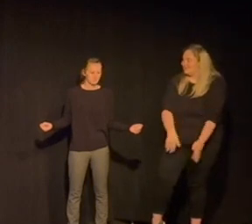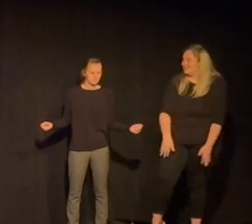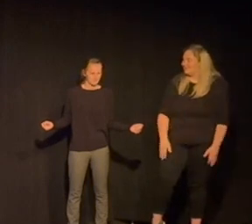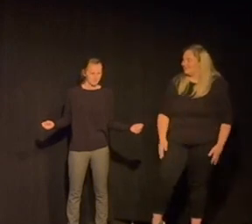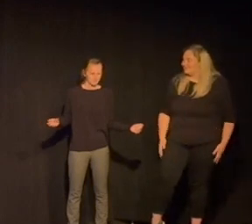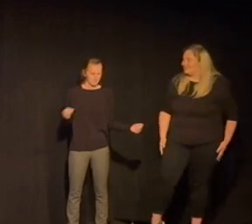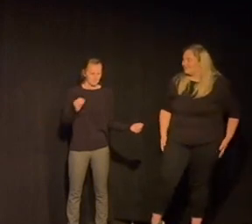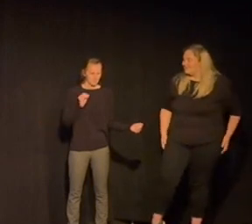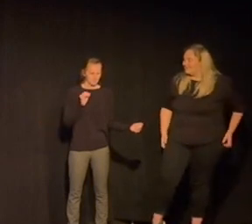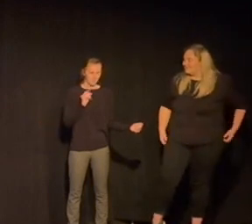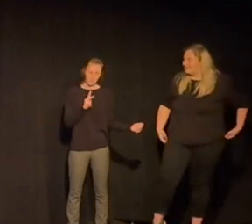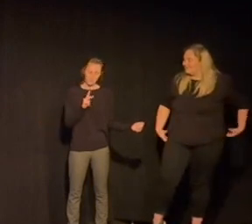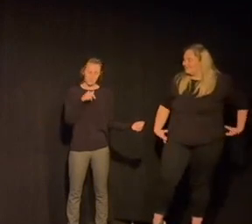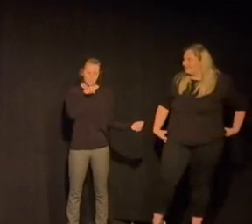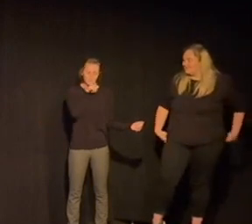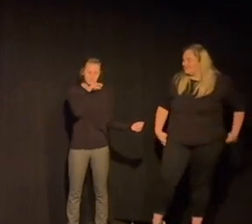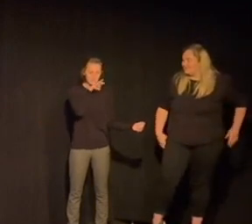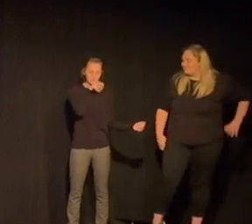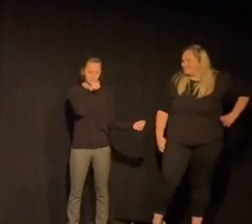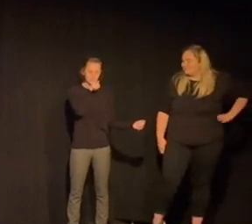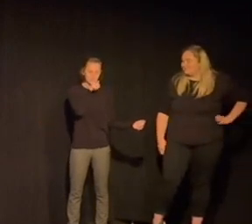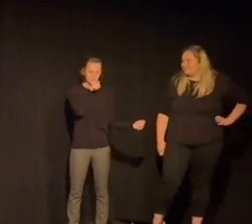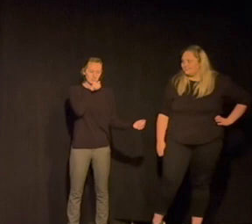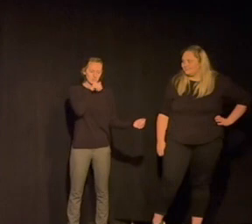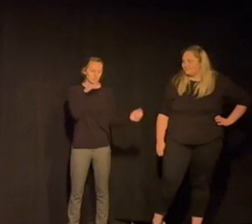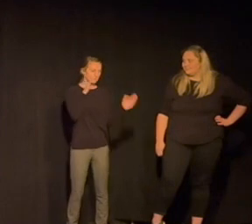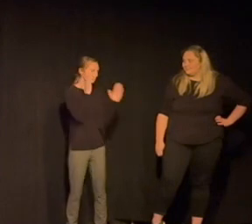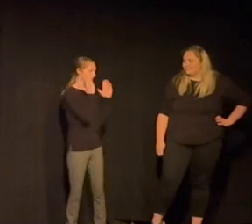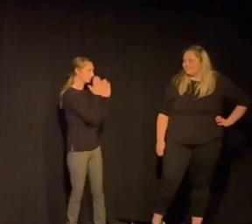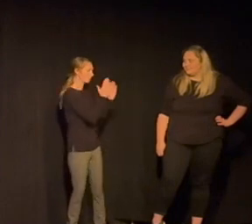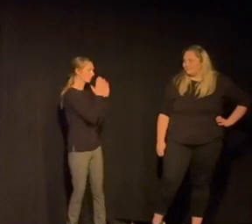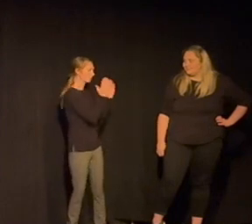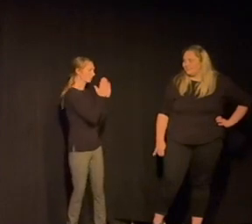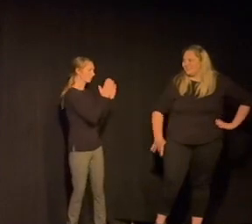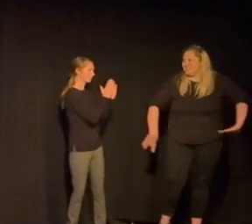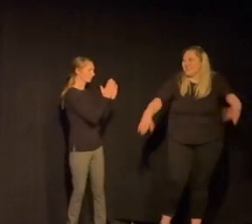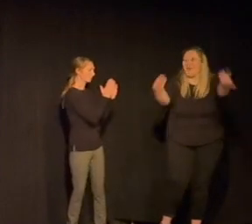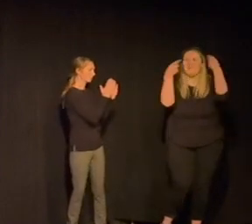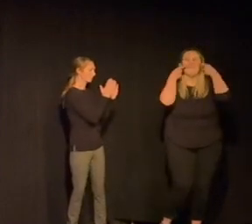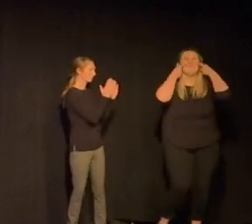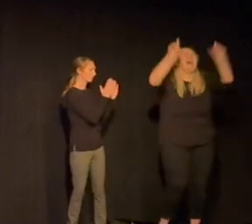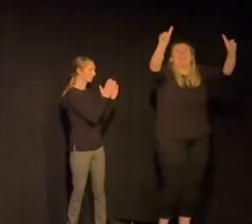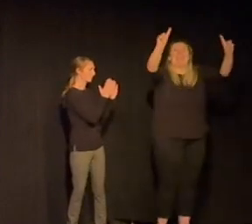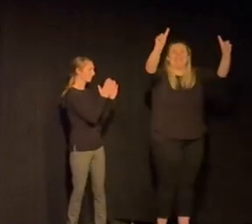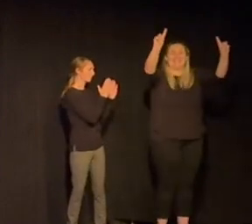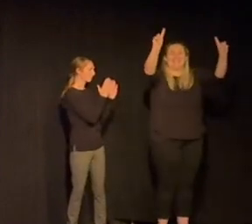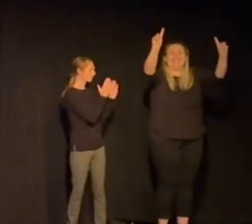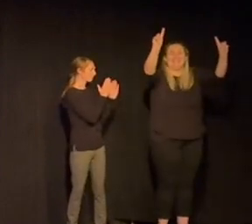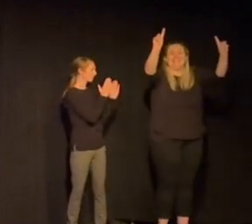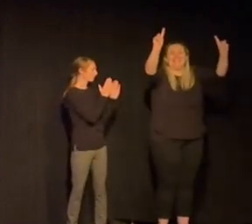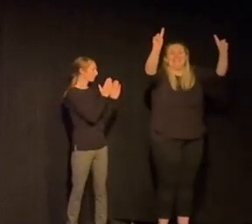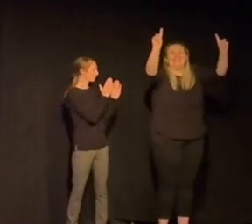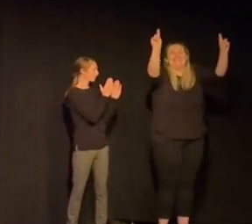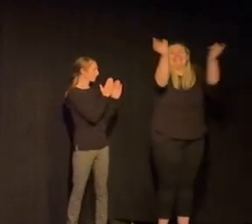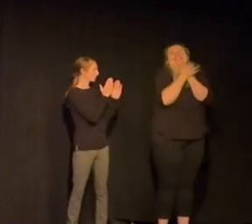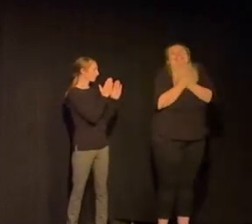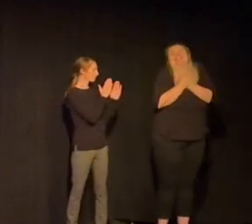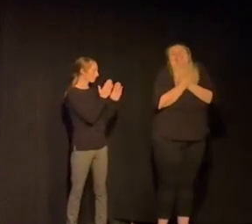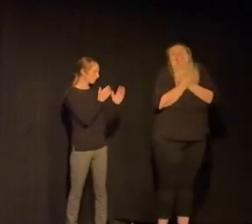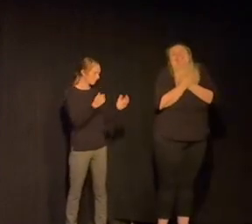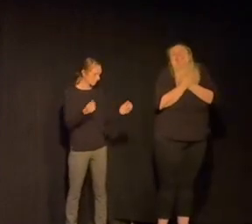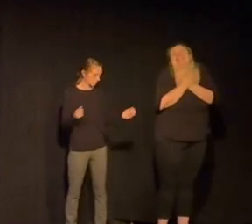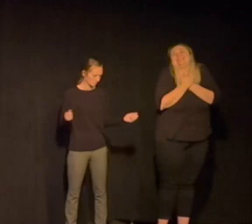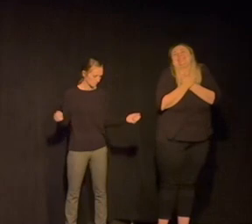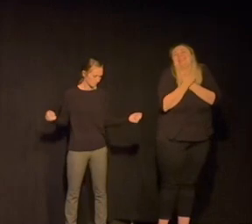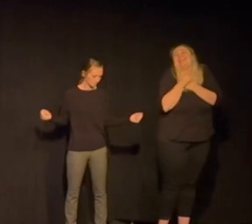Okay, Amphibia. You have my attention. At last! Oh, and